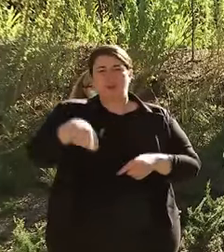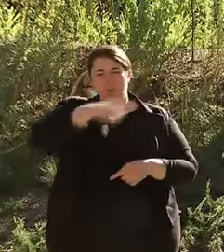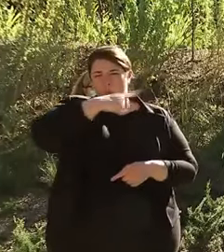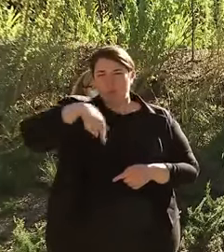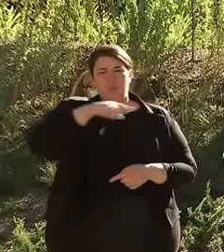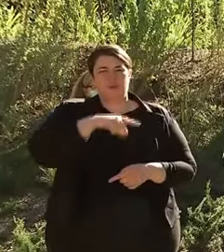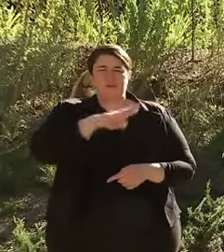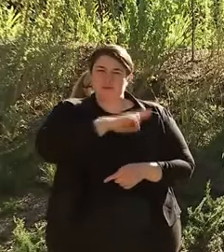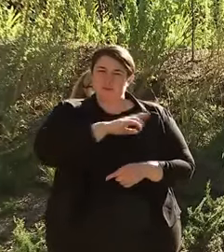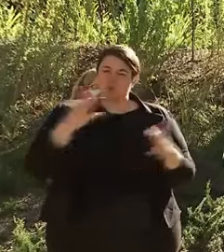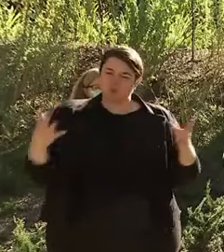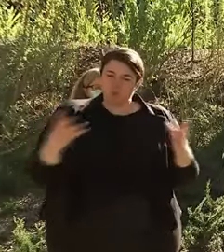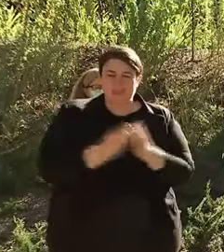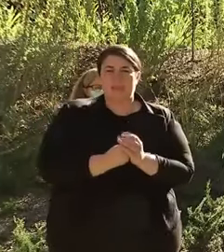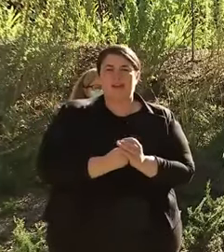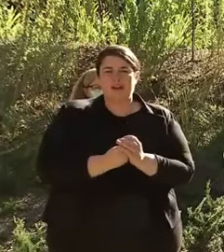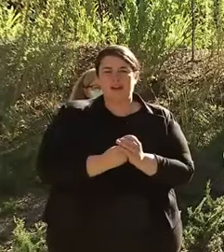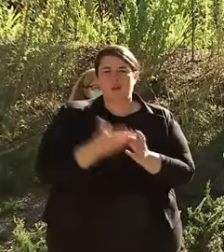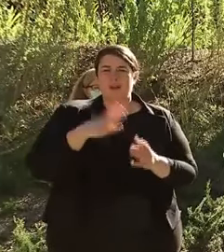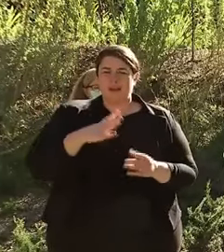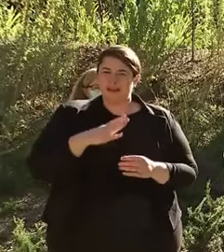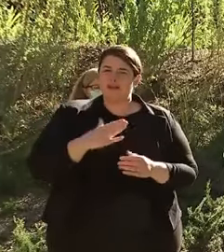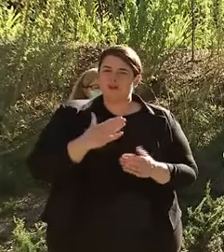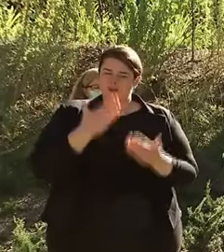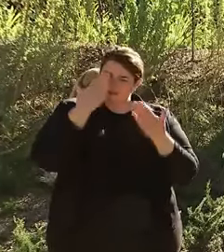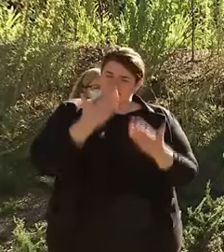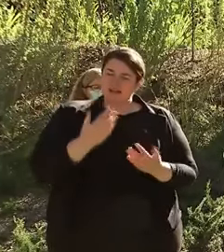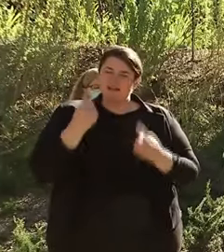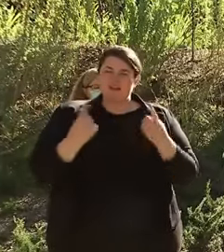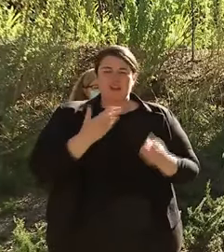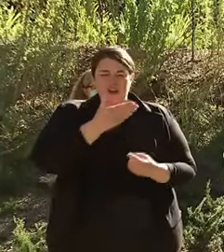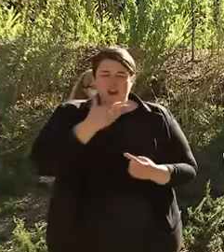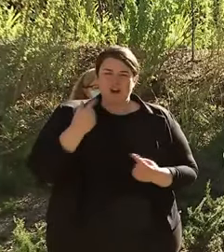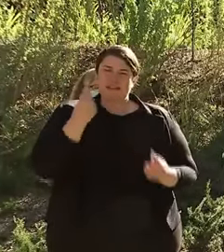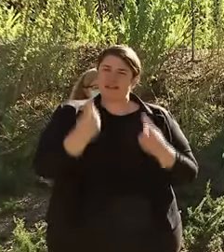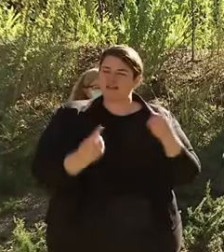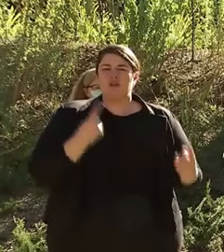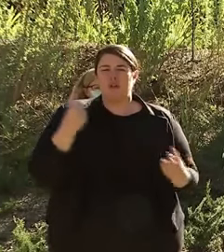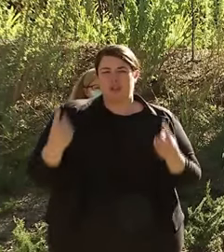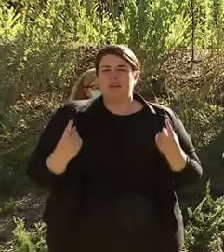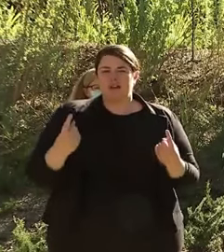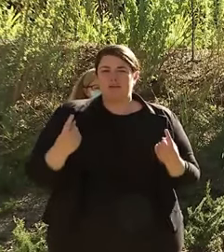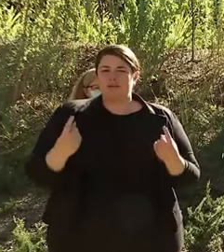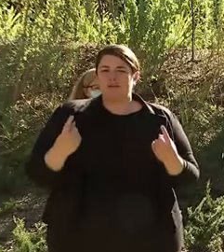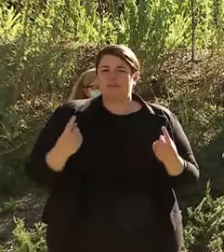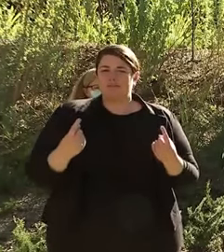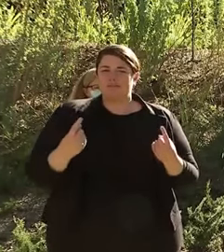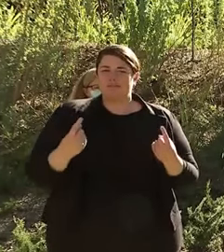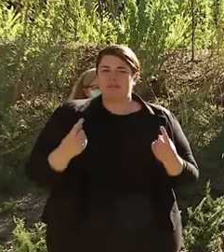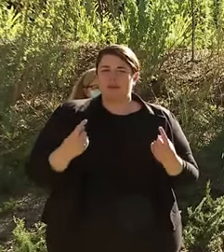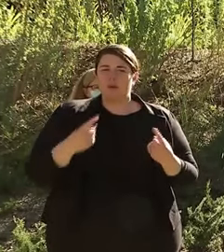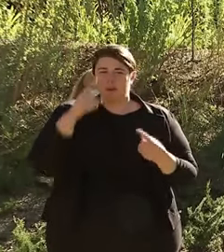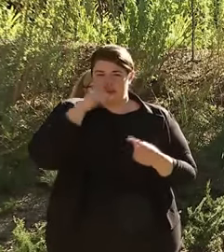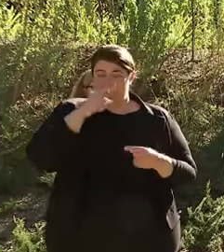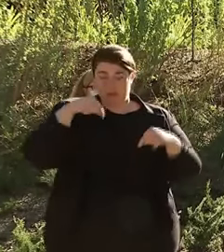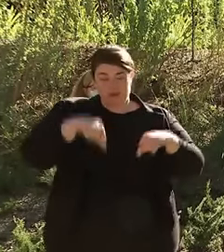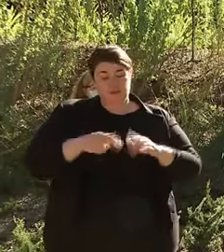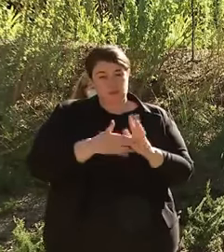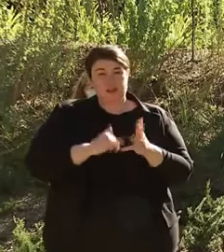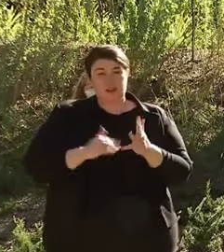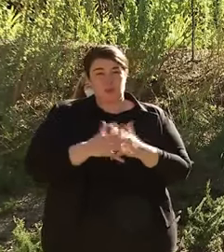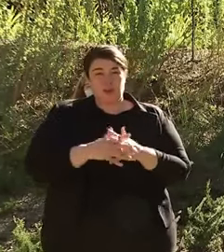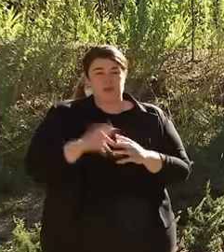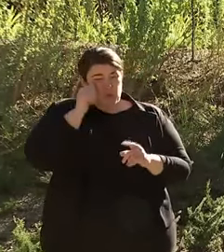responsibility, and we just need to remain decent and right to those people that are trying to protect in New South Wales